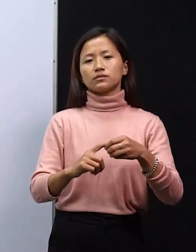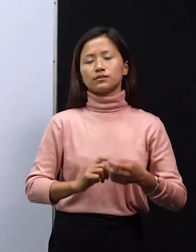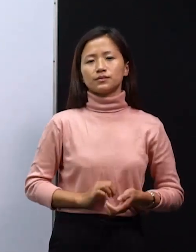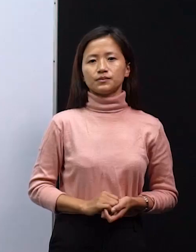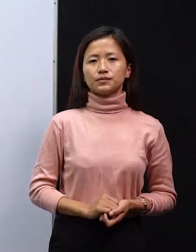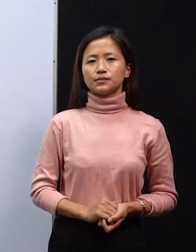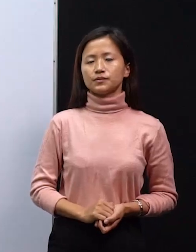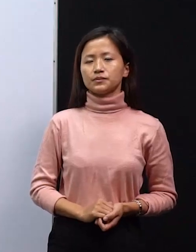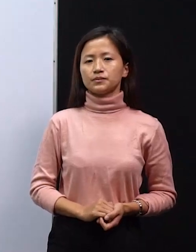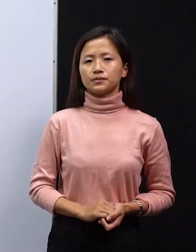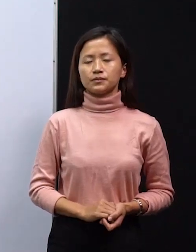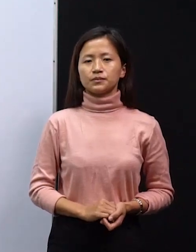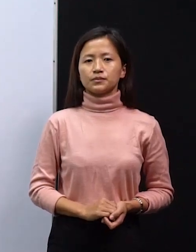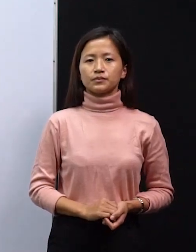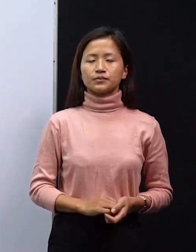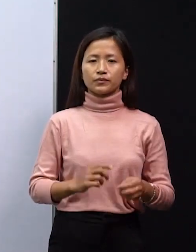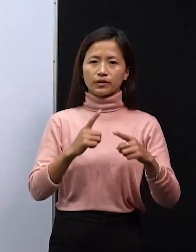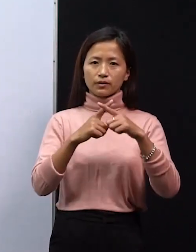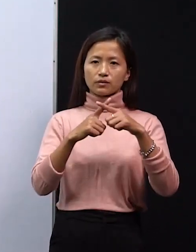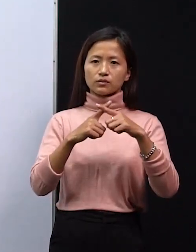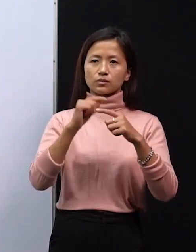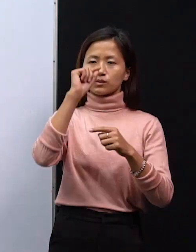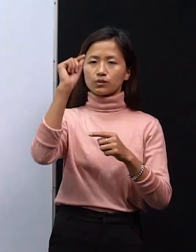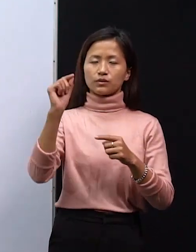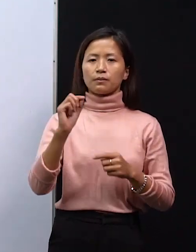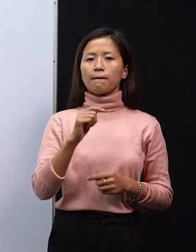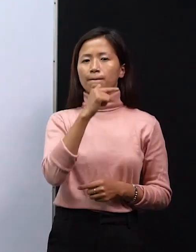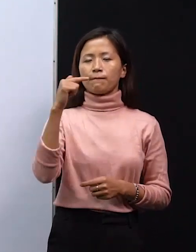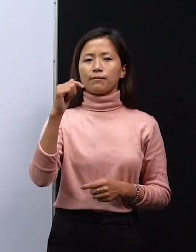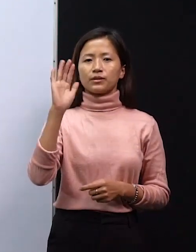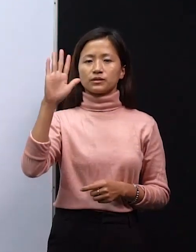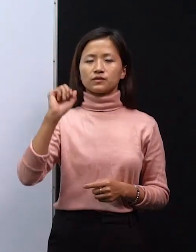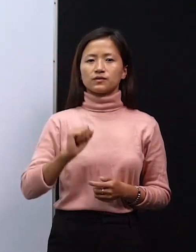reads x square minus 5